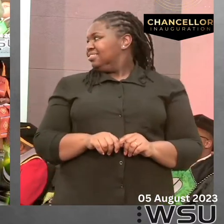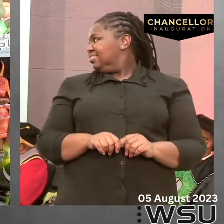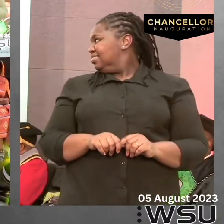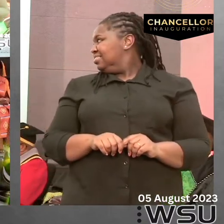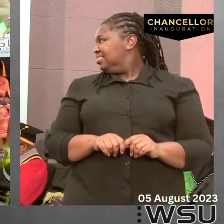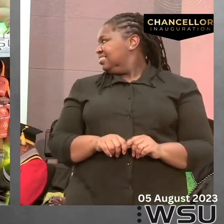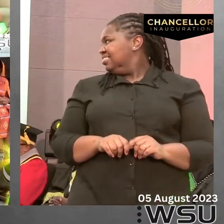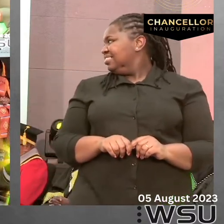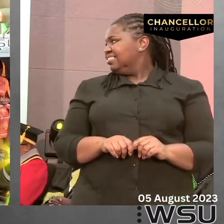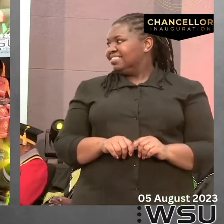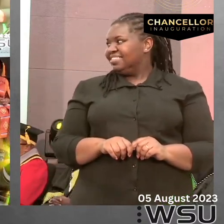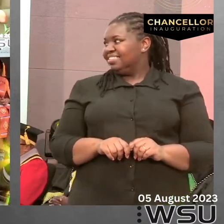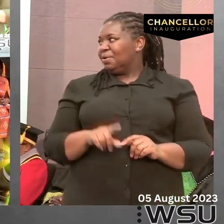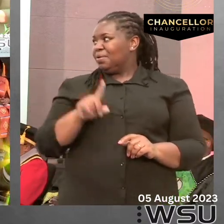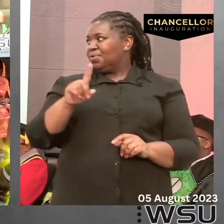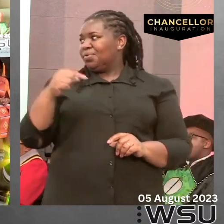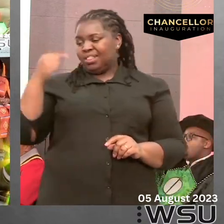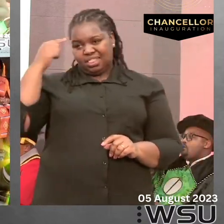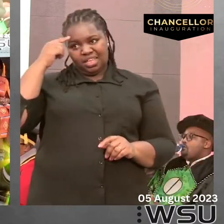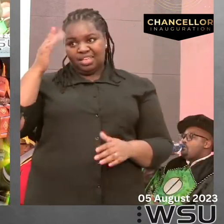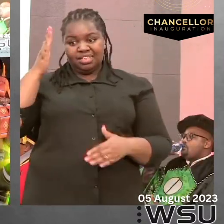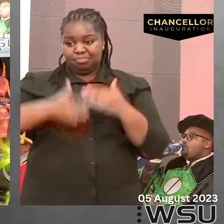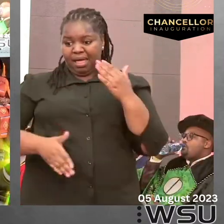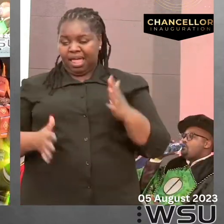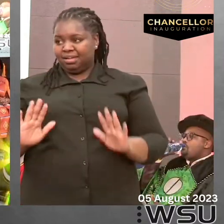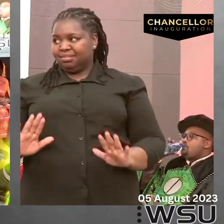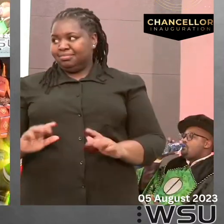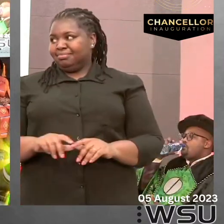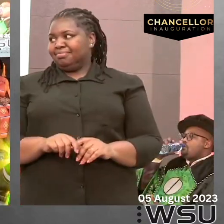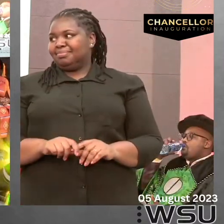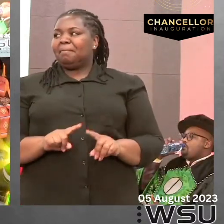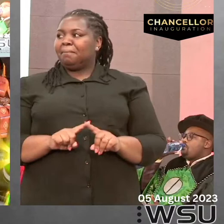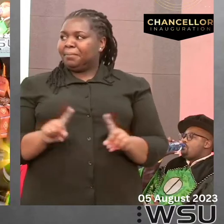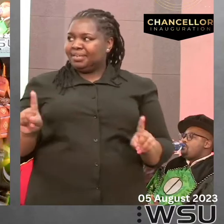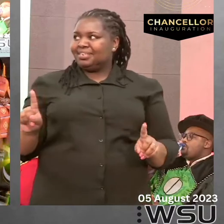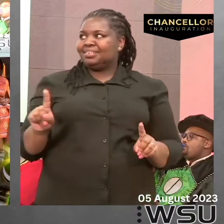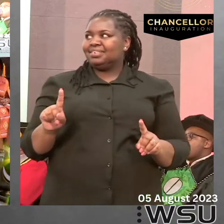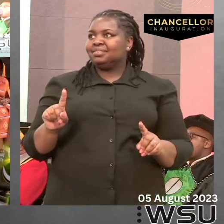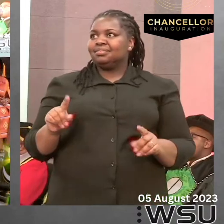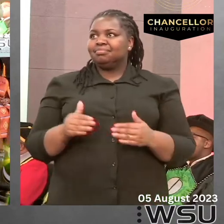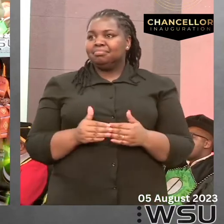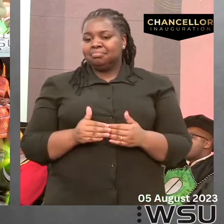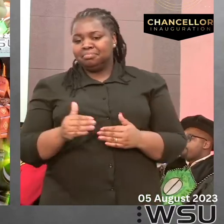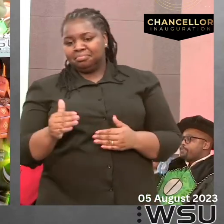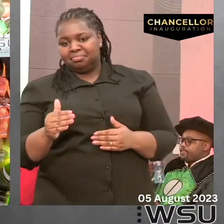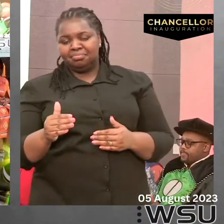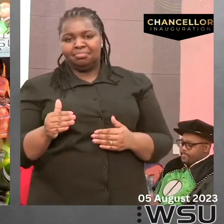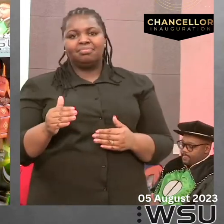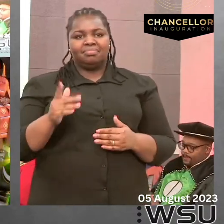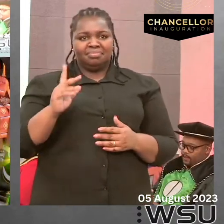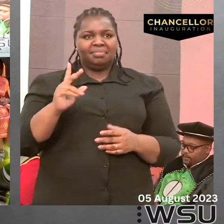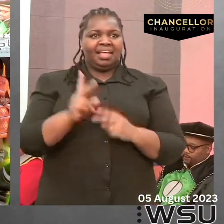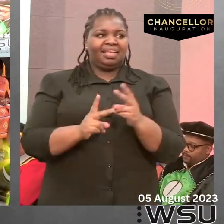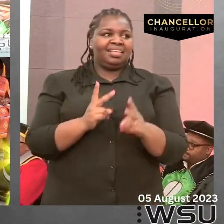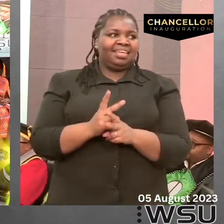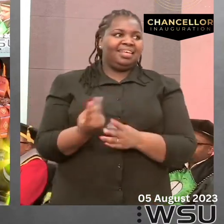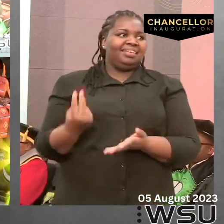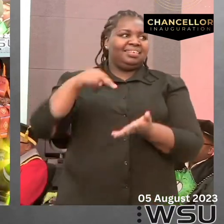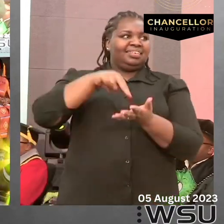And as to start, you would think that this is the end of him. But in no time, he will conquer again and